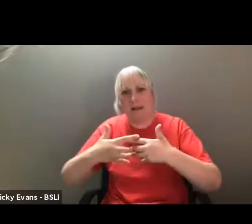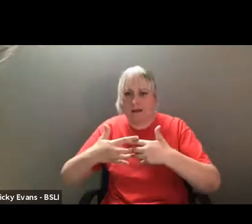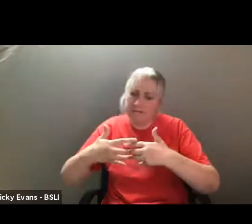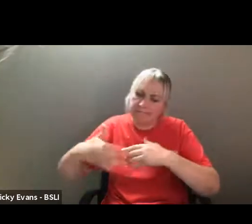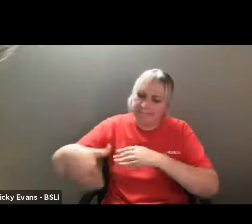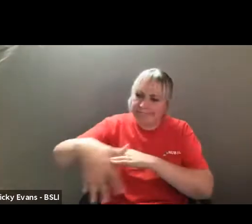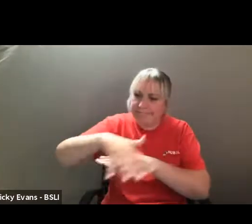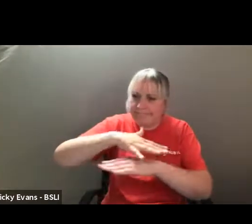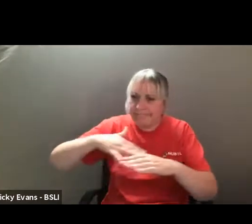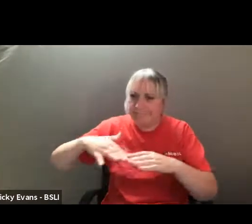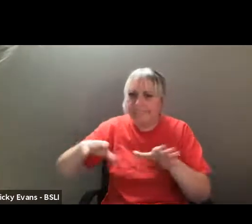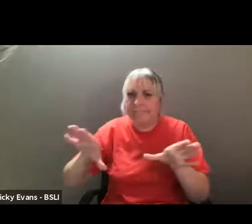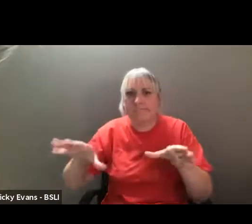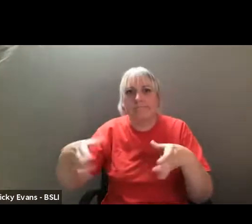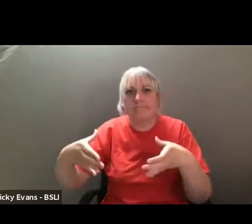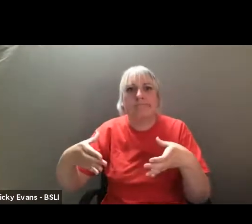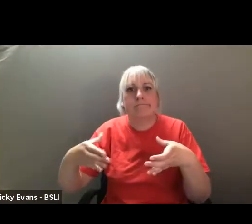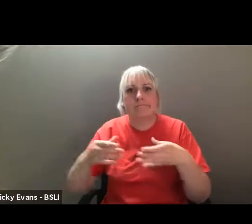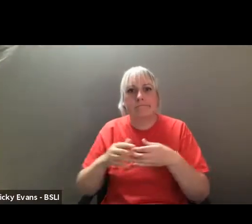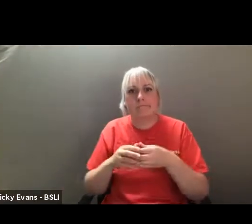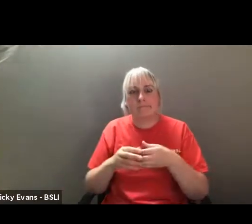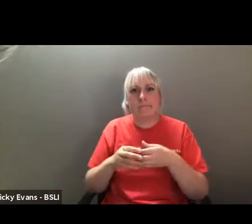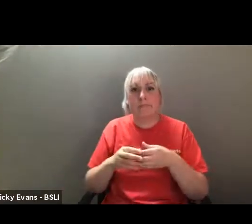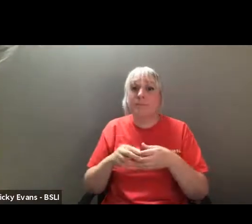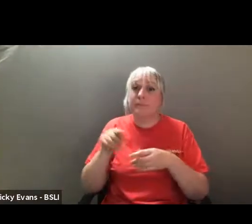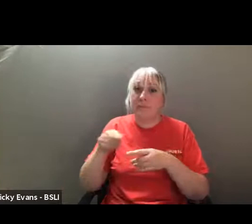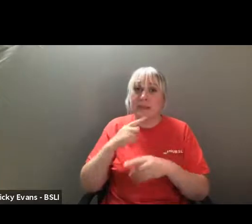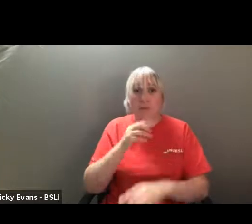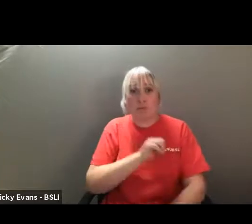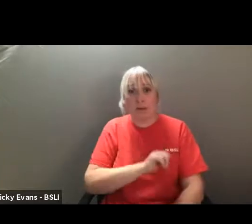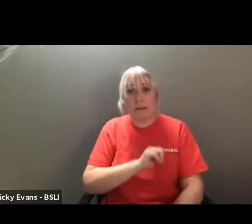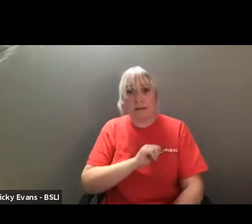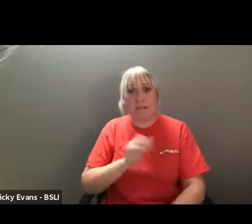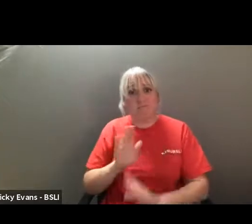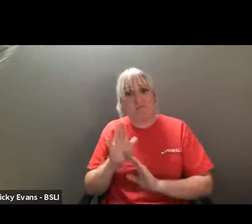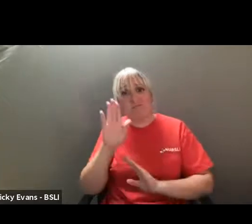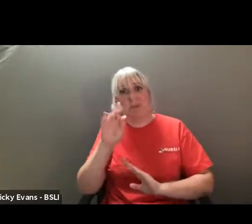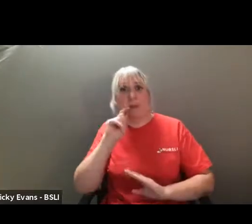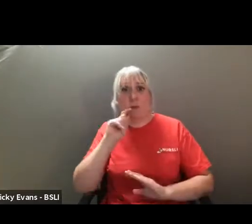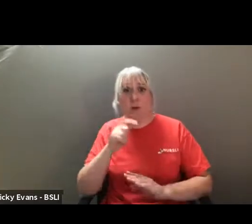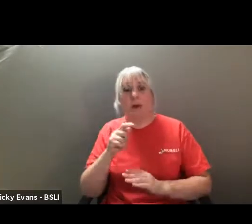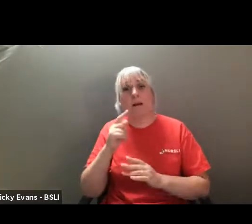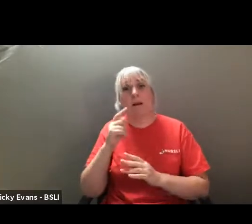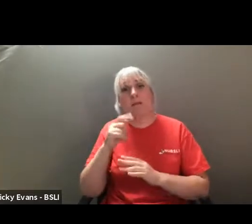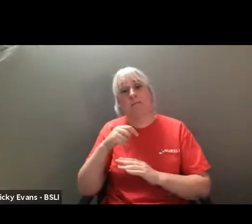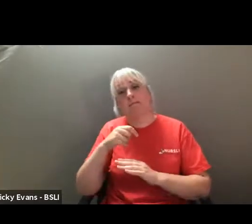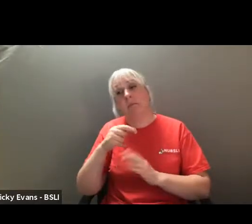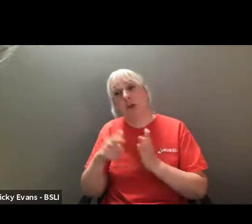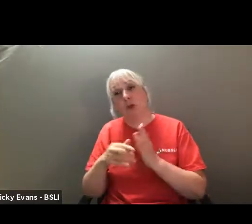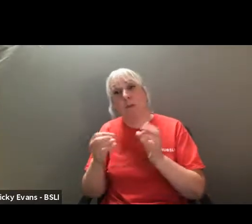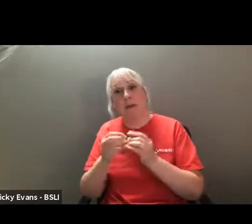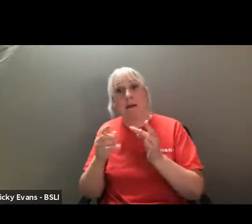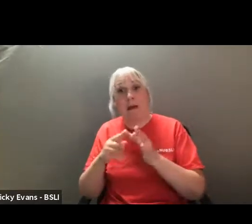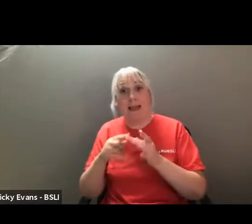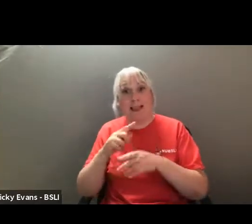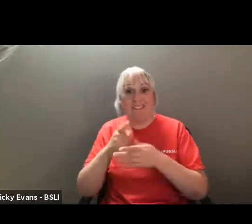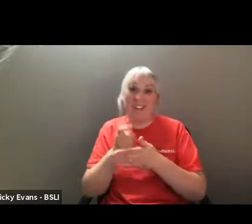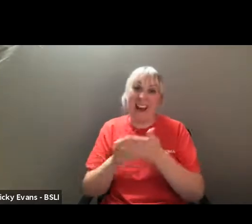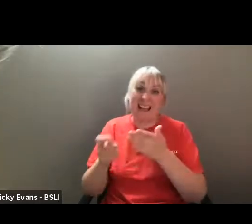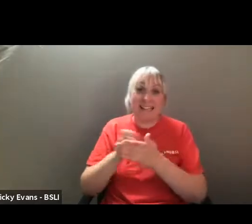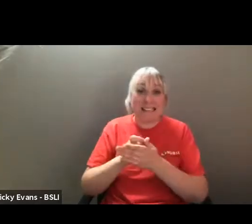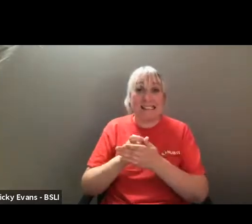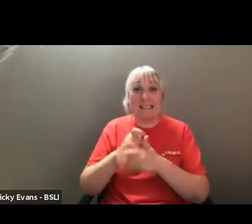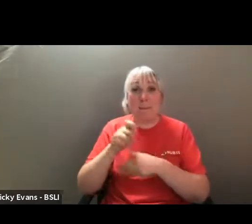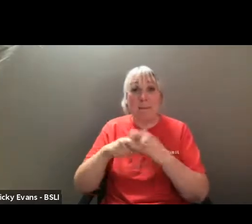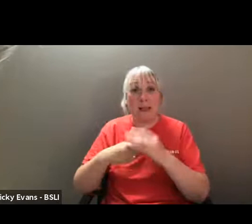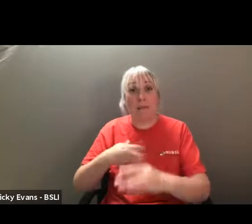seems like. But he promised he'd do a basic income pilot if he were elected and became prime minister, and then he sort of delivered on